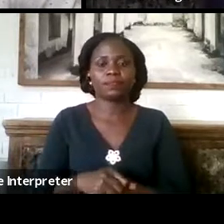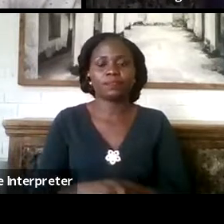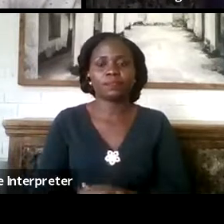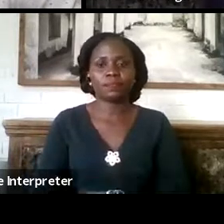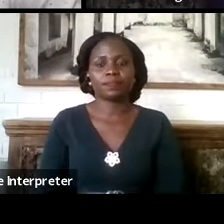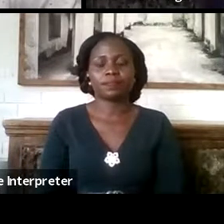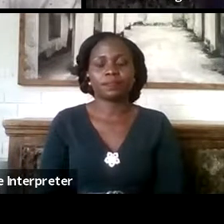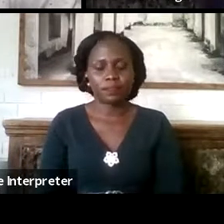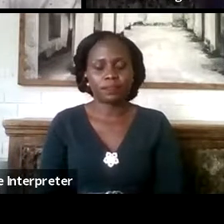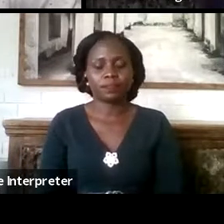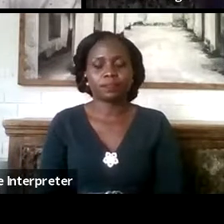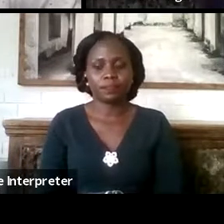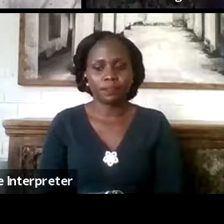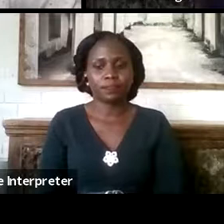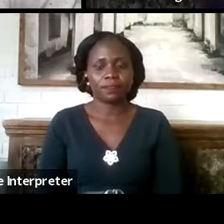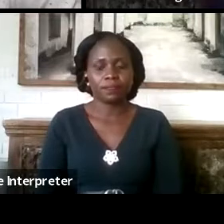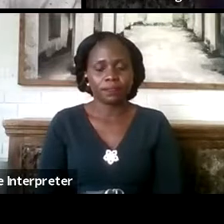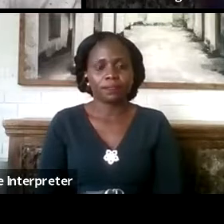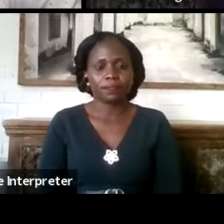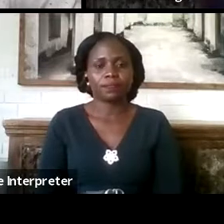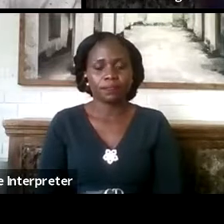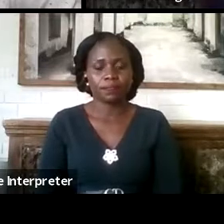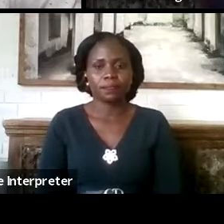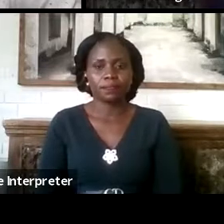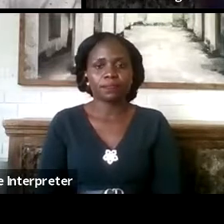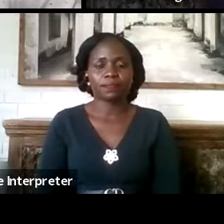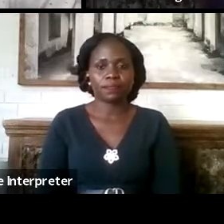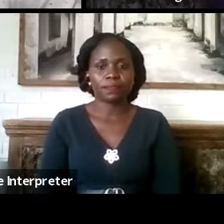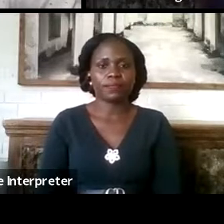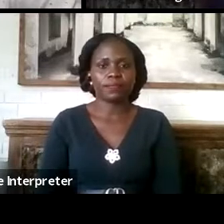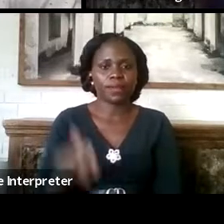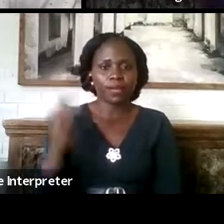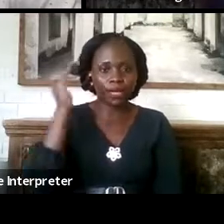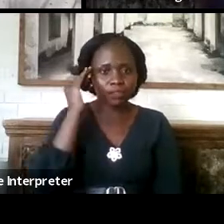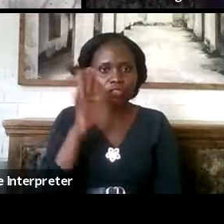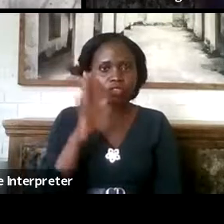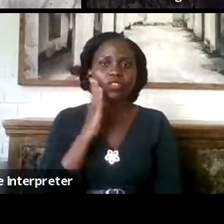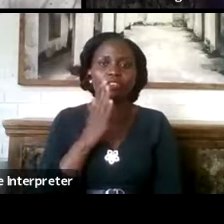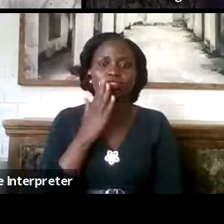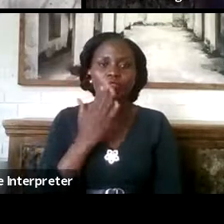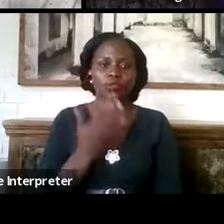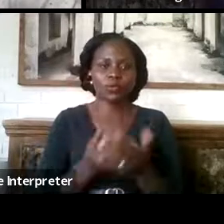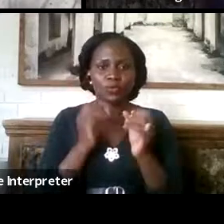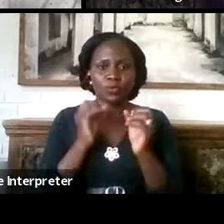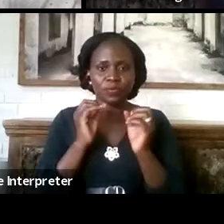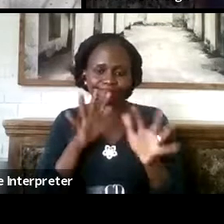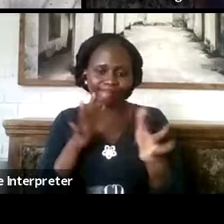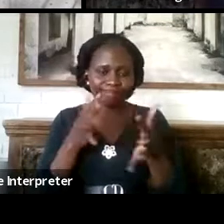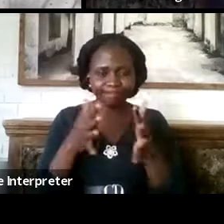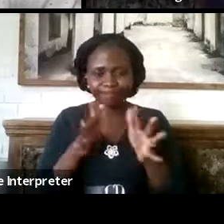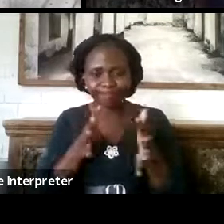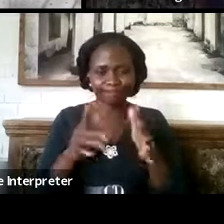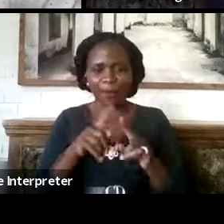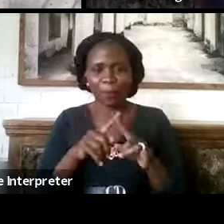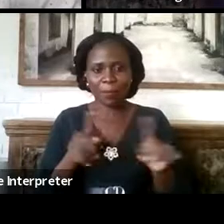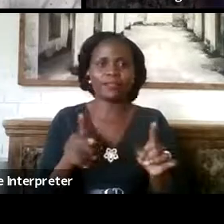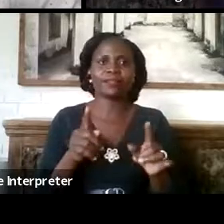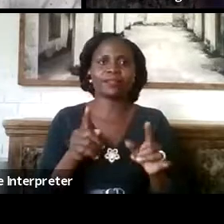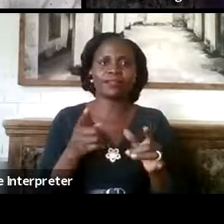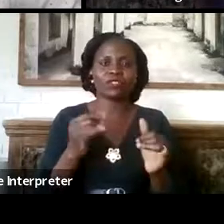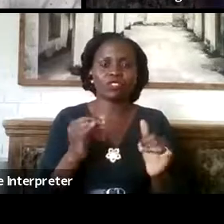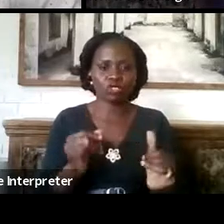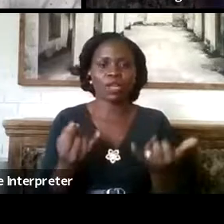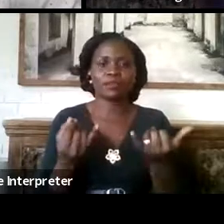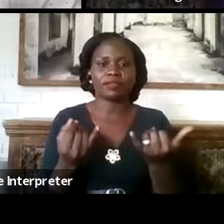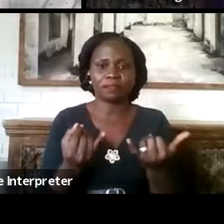Thank you. I know your English is not so good, but I'm going to request you to speak English because we couldn't